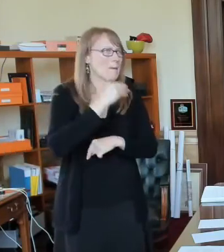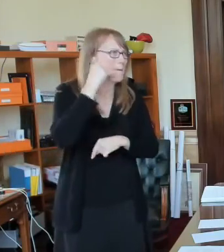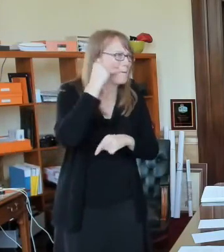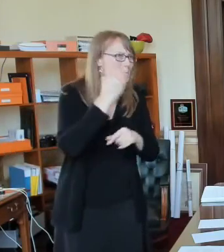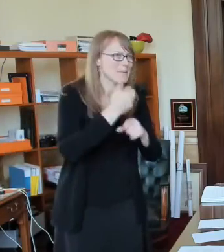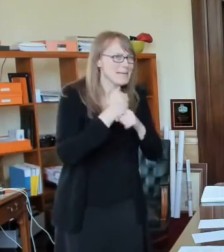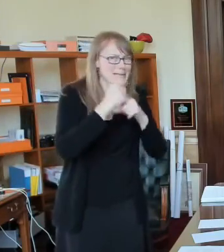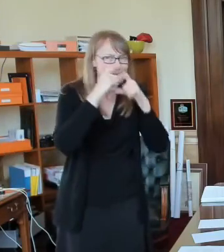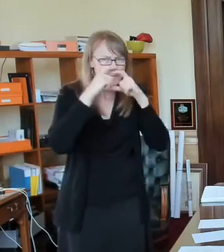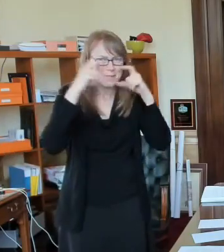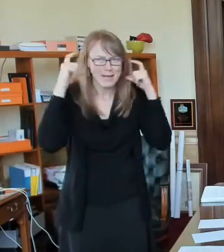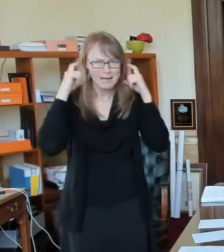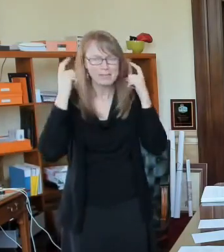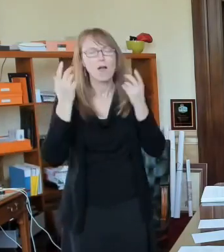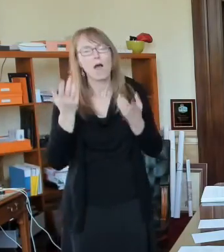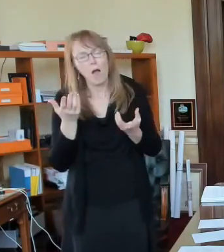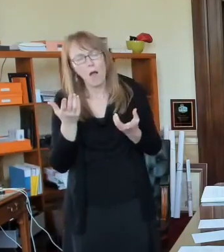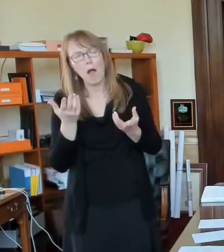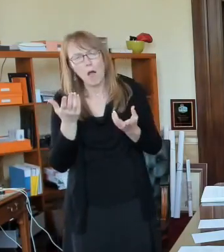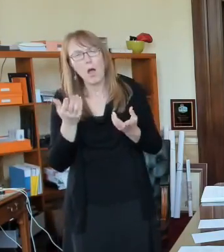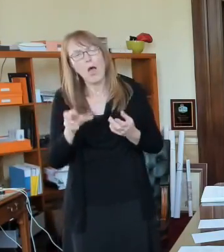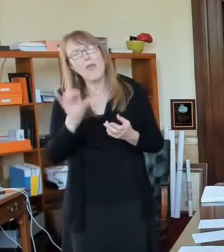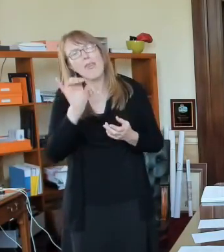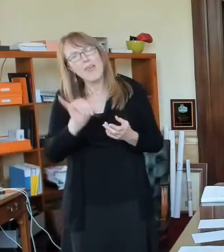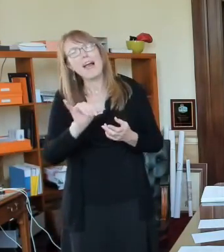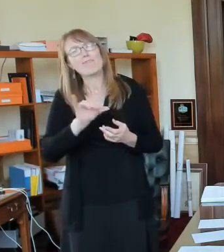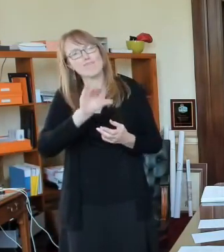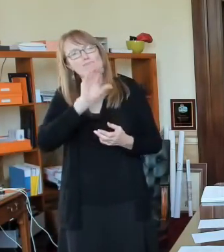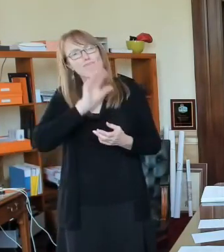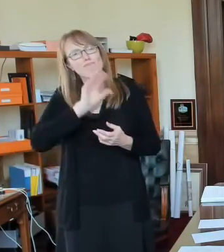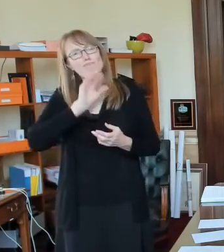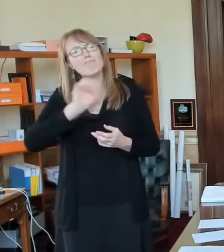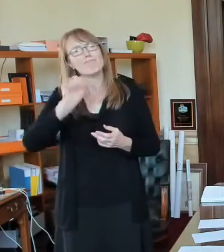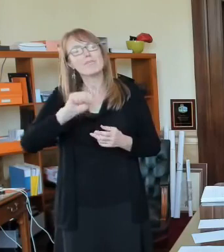small inconveniences compared to